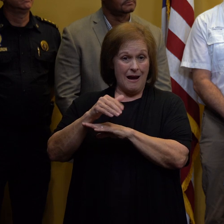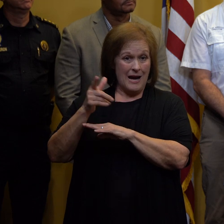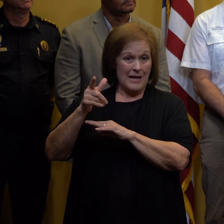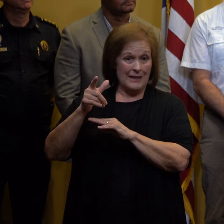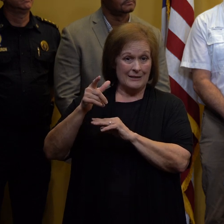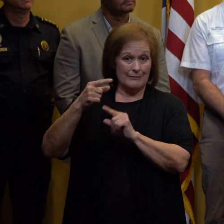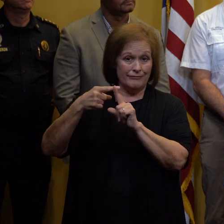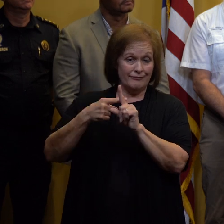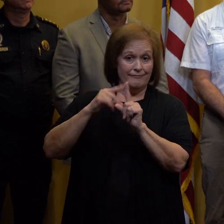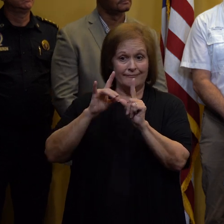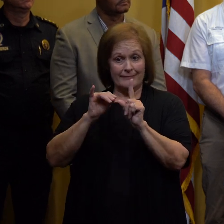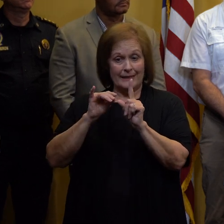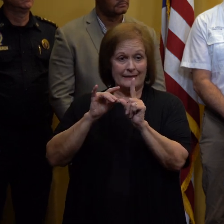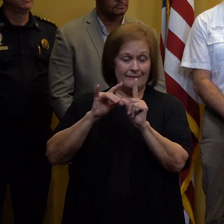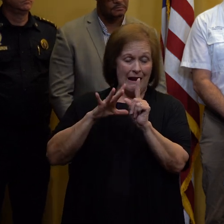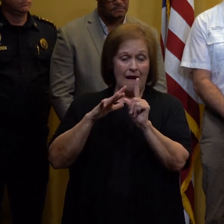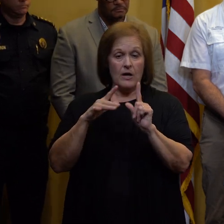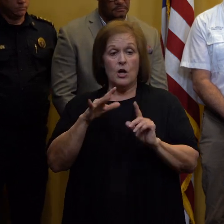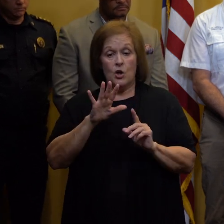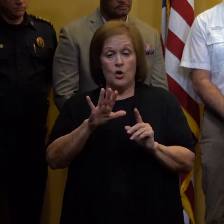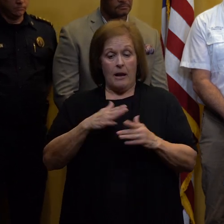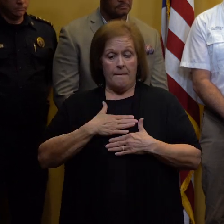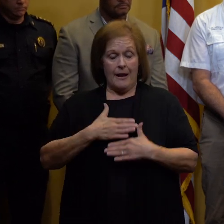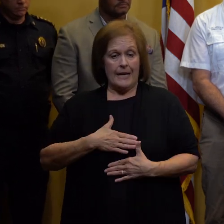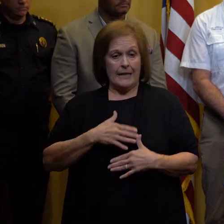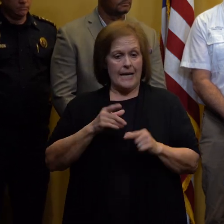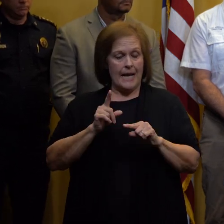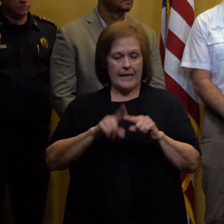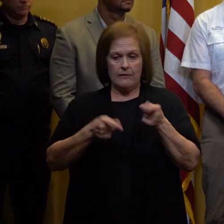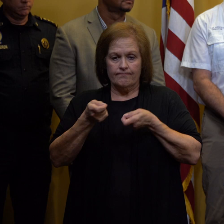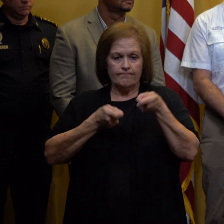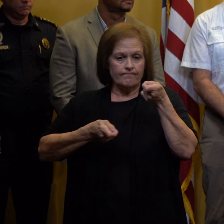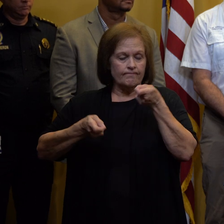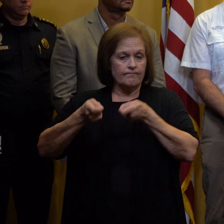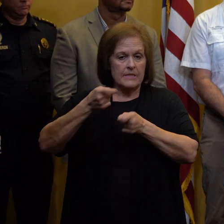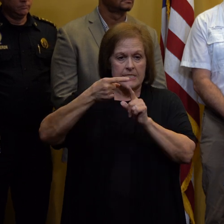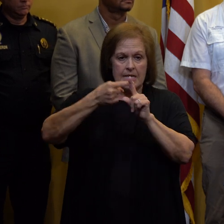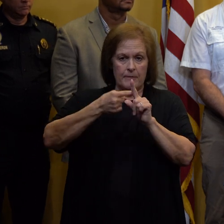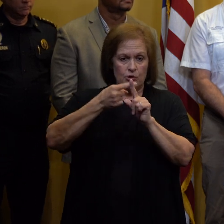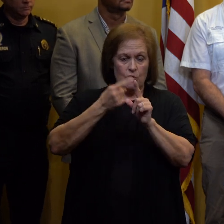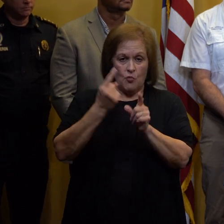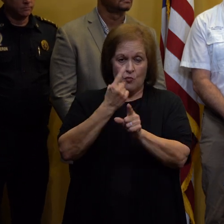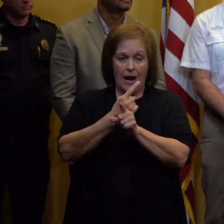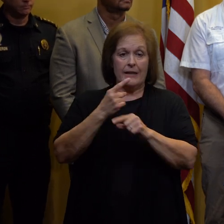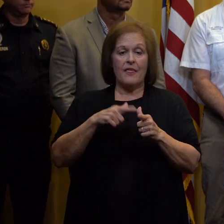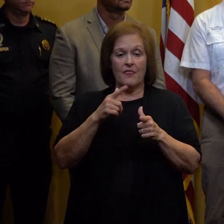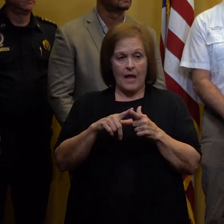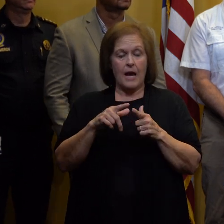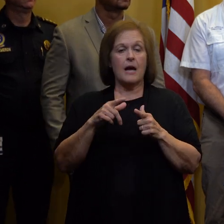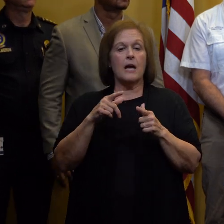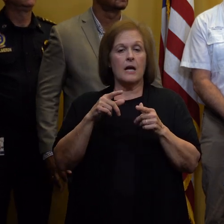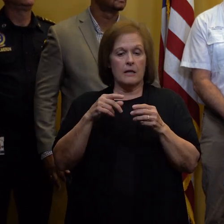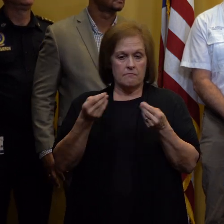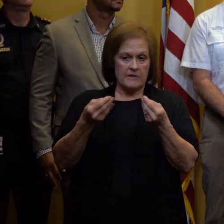degrees or feels like 85 or 90, your body cannot regulate temperature appropriately, and that leads to